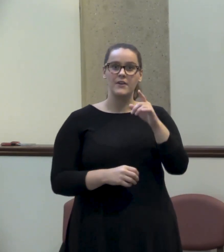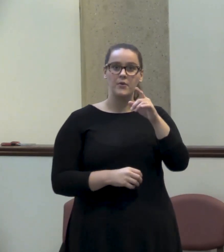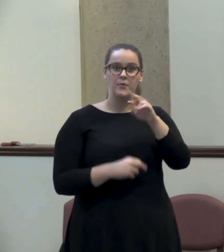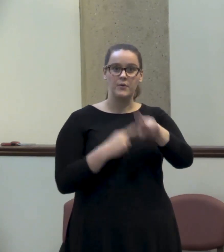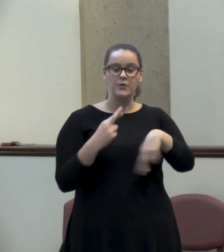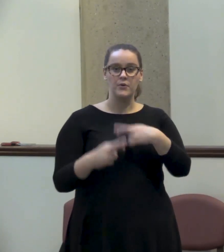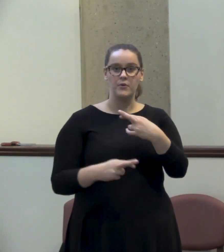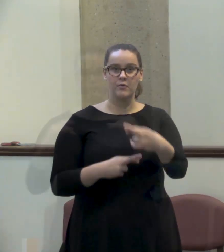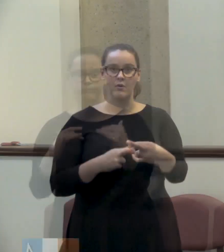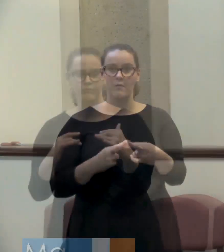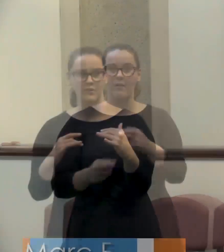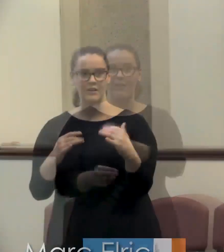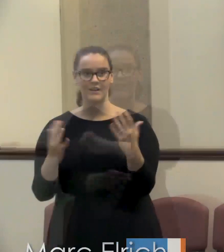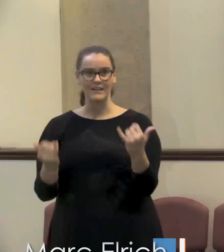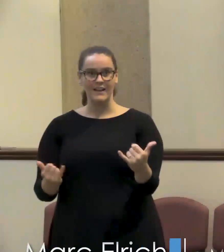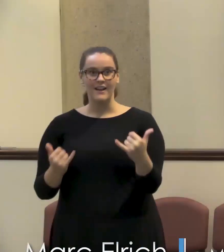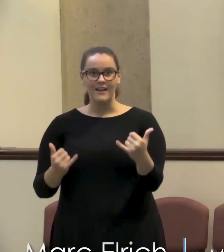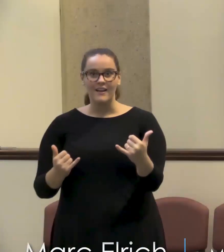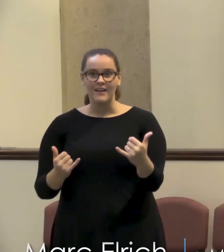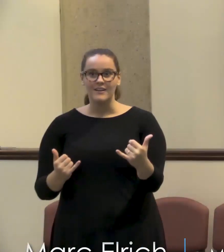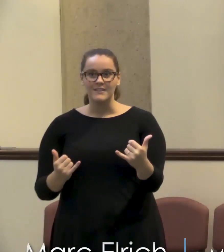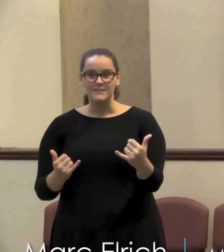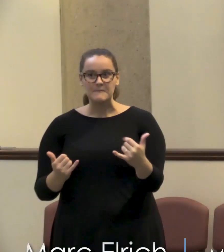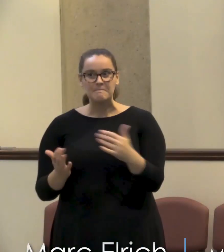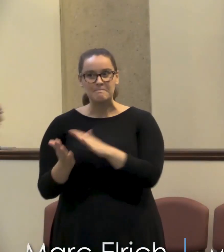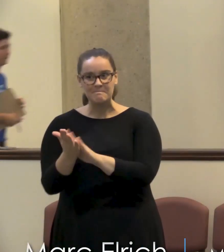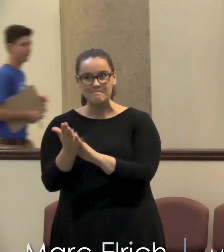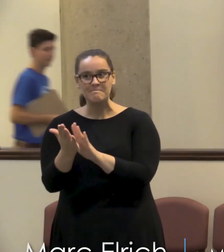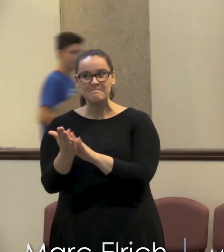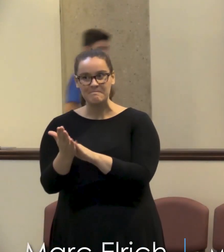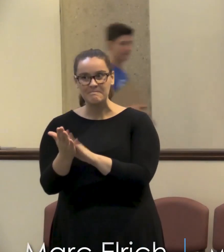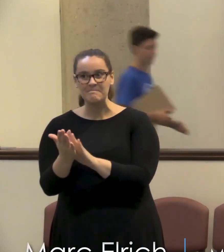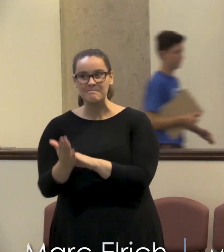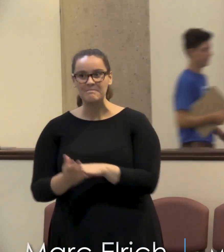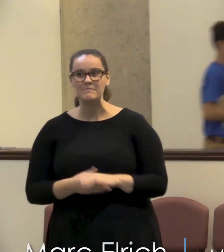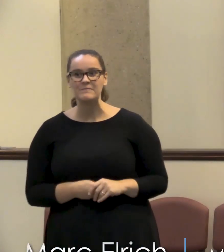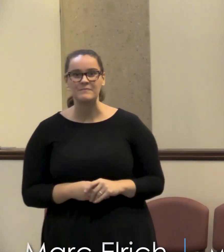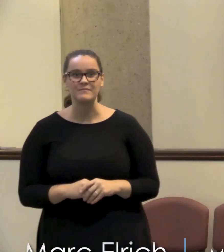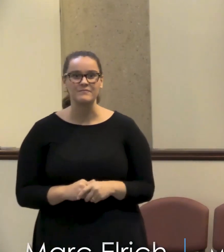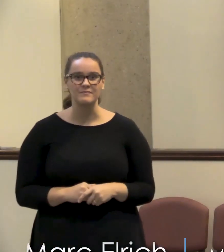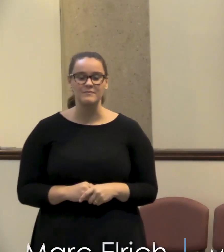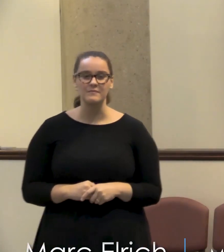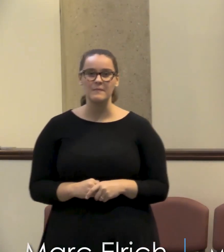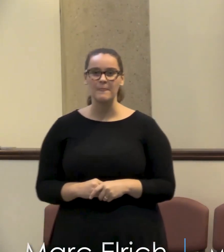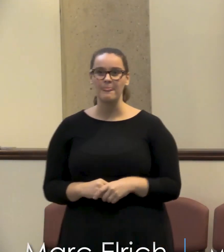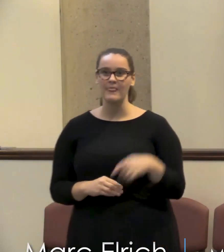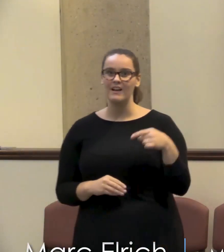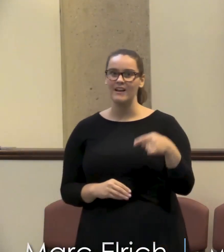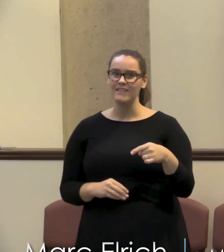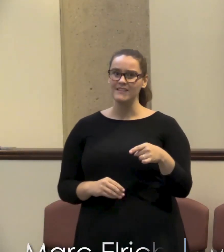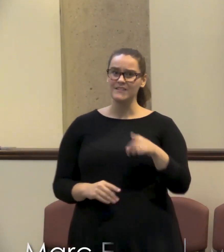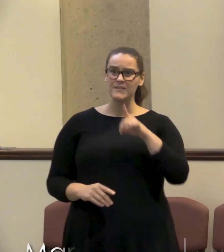encourage renewable energy. So you ought to give yourselves an applause. I mean, this is a